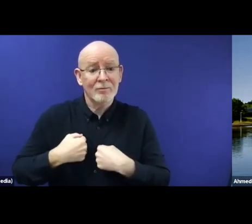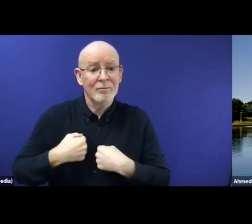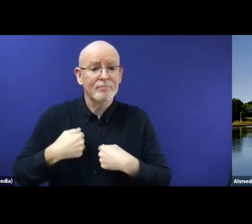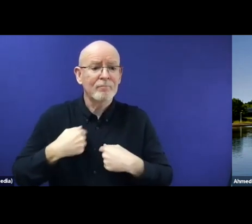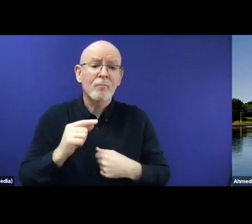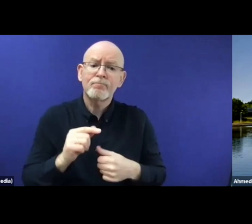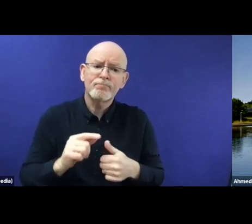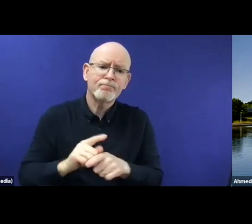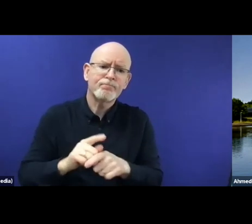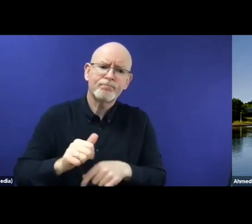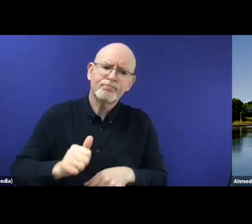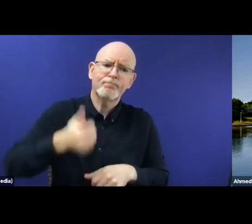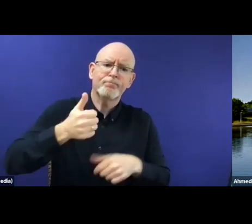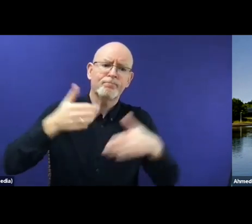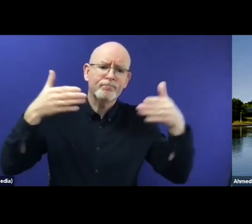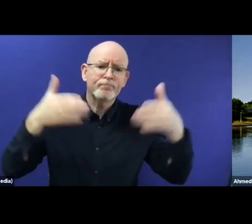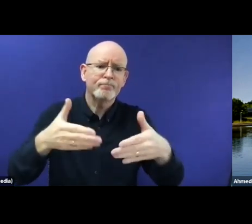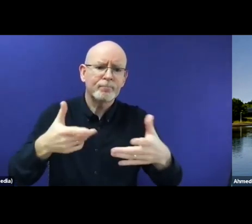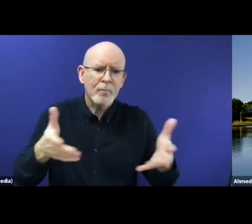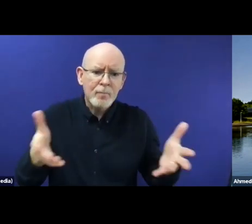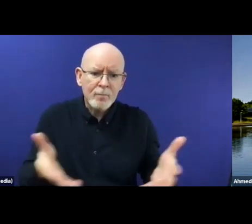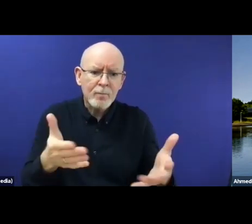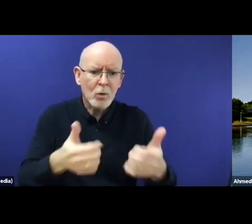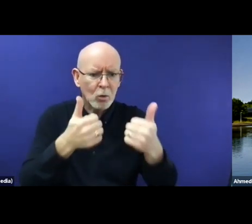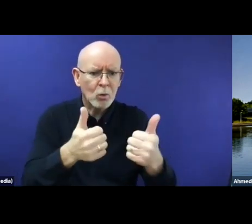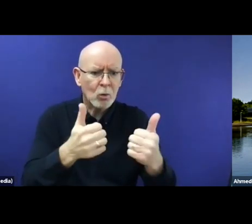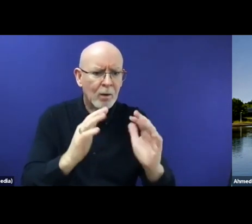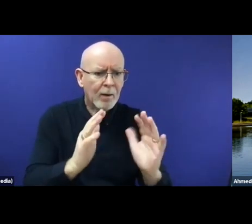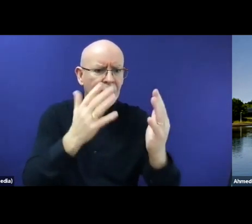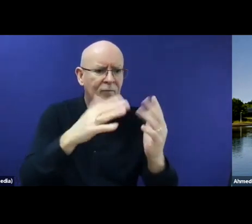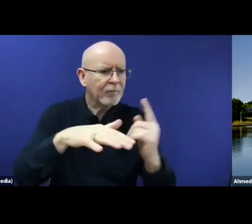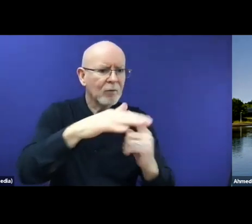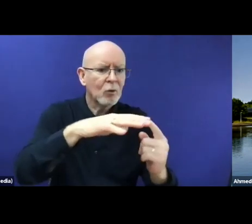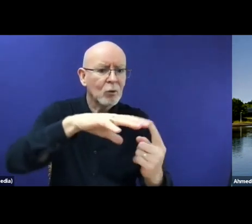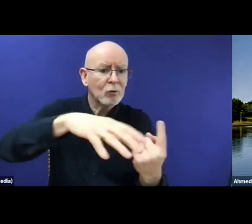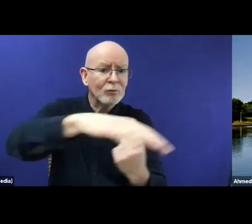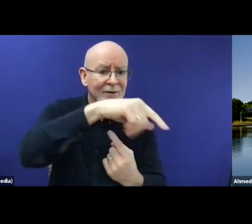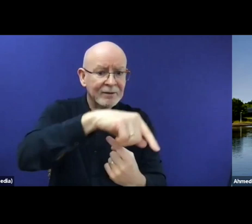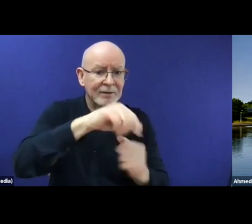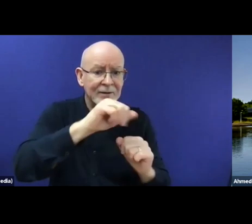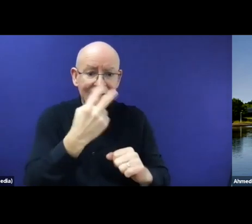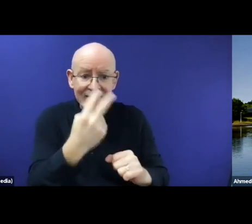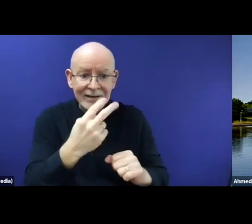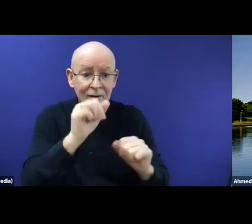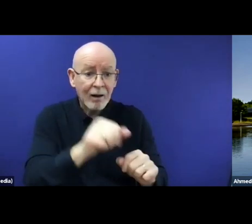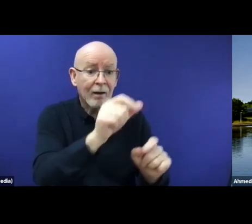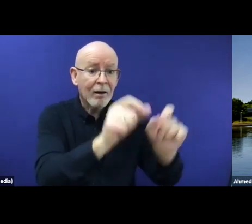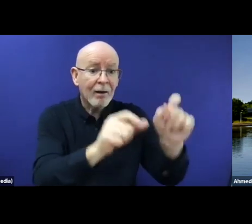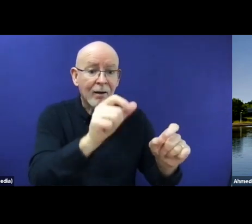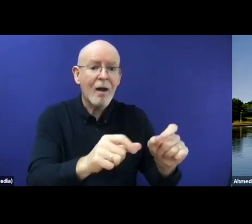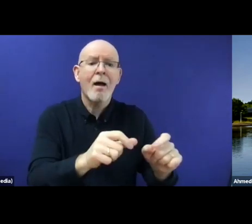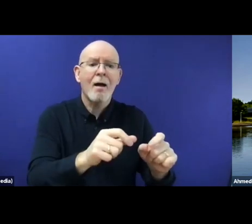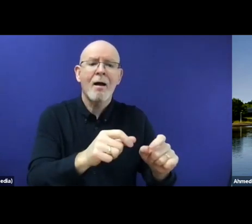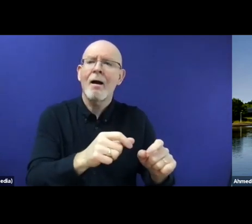without being forced out of their countries. But when they've had to flee, I've examined conditions they face in countries